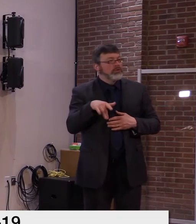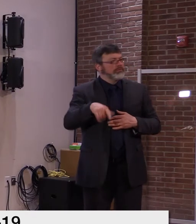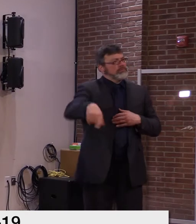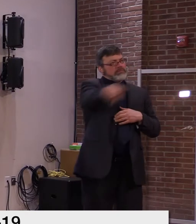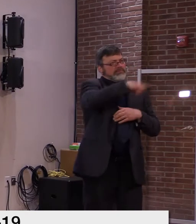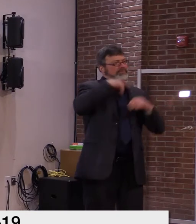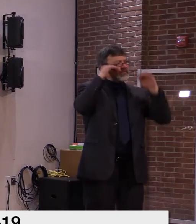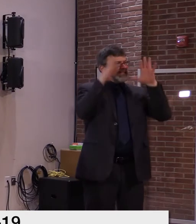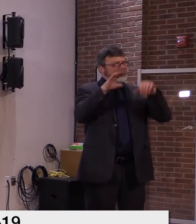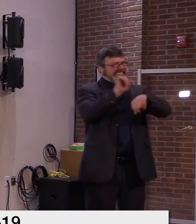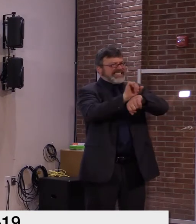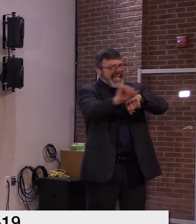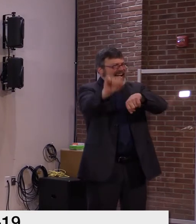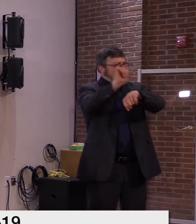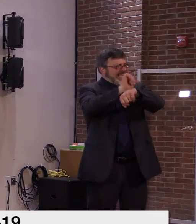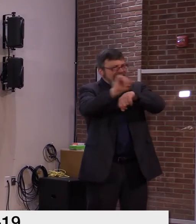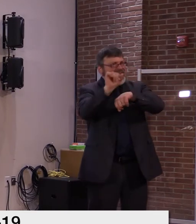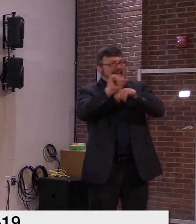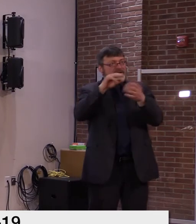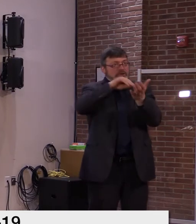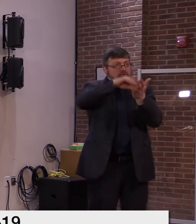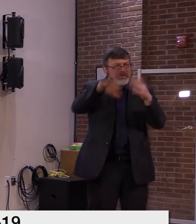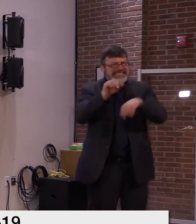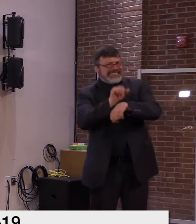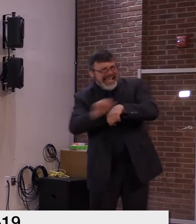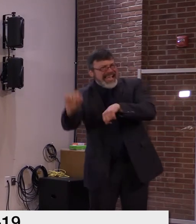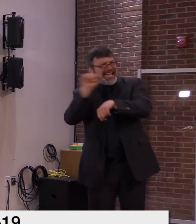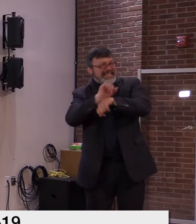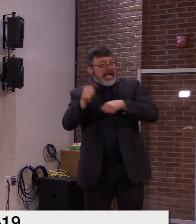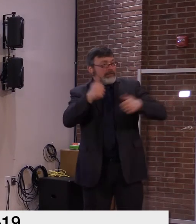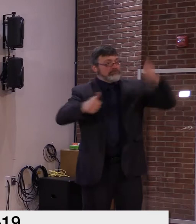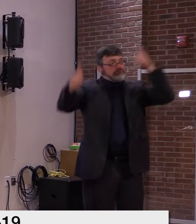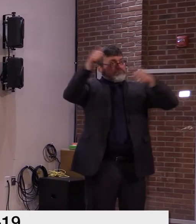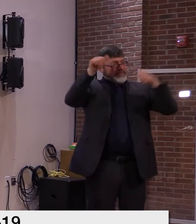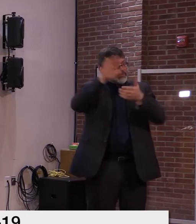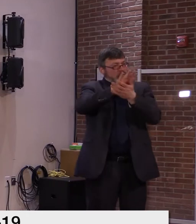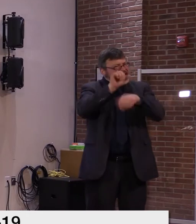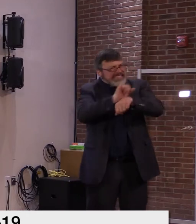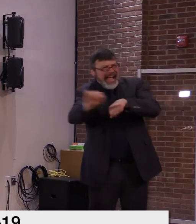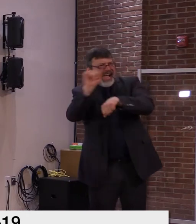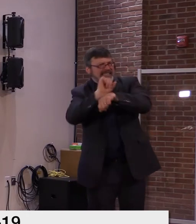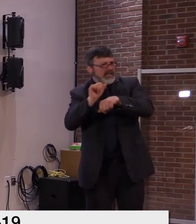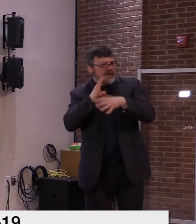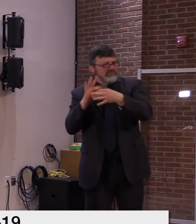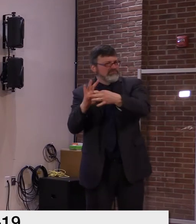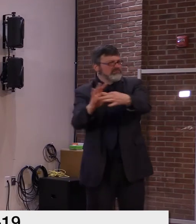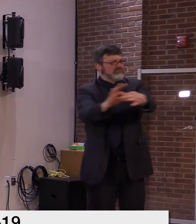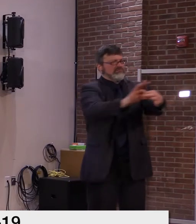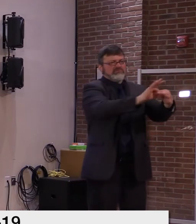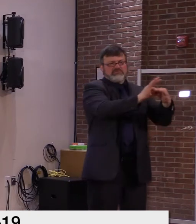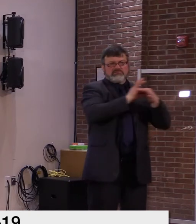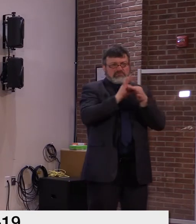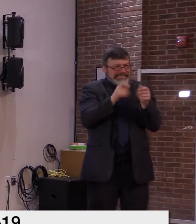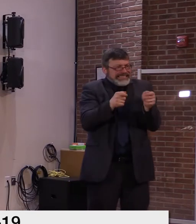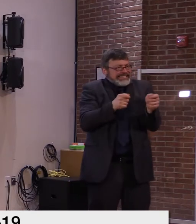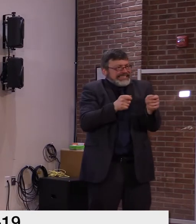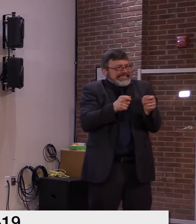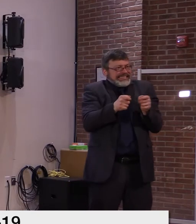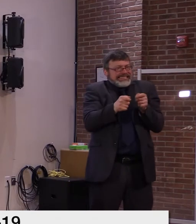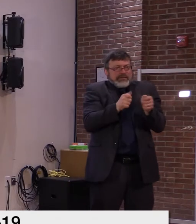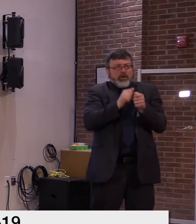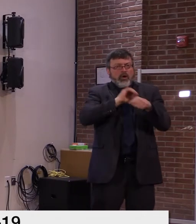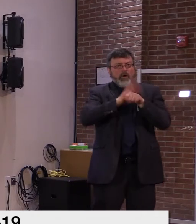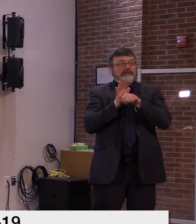At the same time, however, we know the current disposition of our school system does not begin to approach its pre-COVID-19